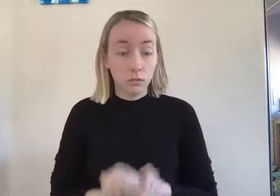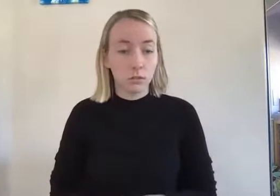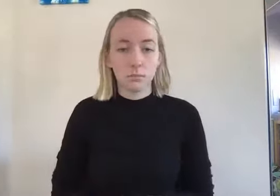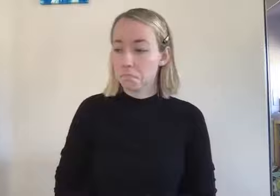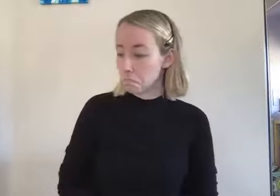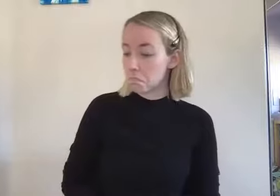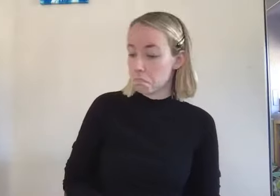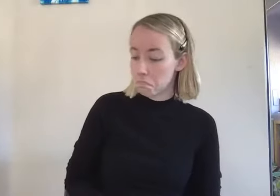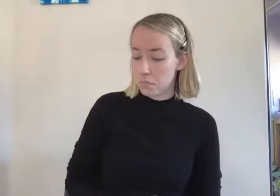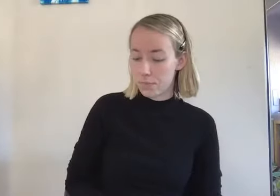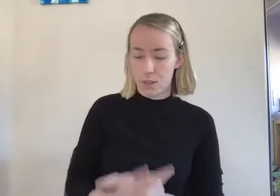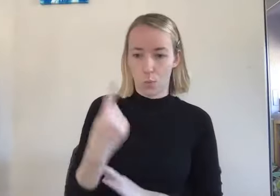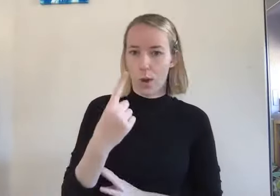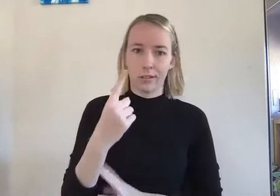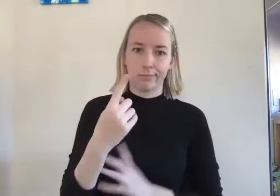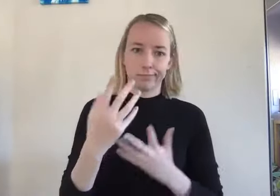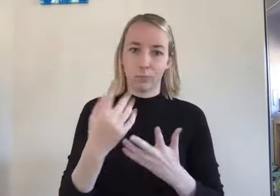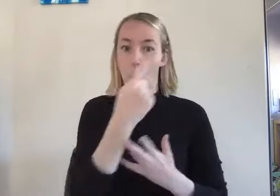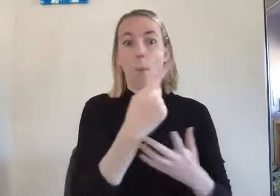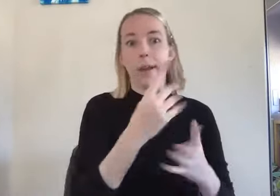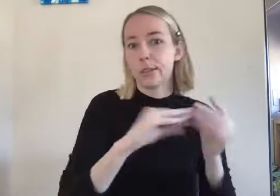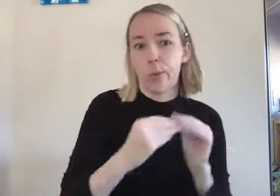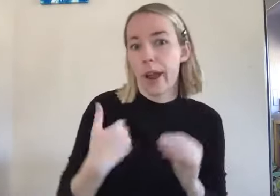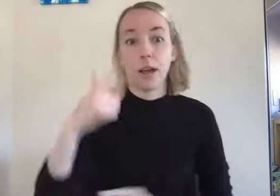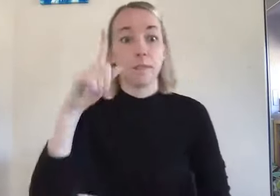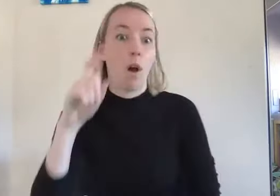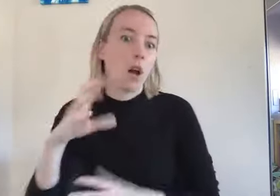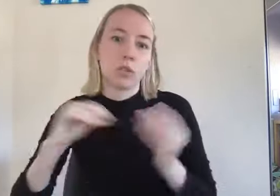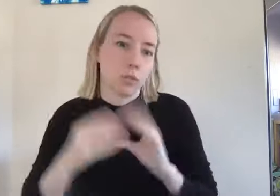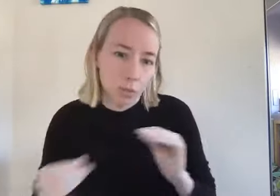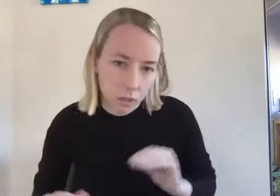that stay here." That's one of 100 stories. There was